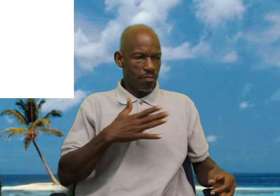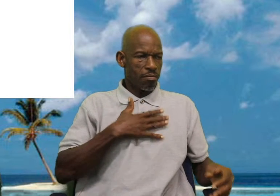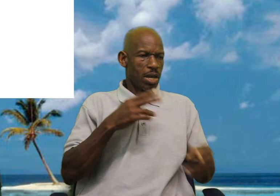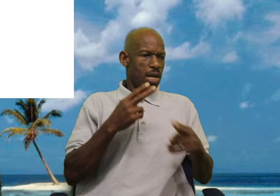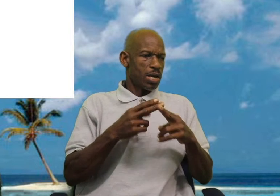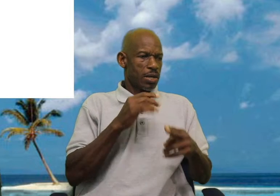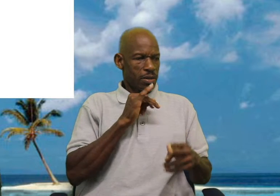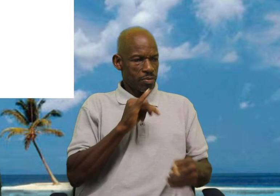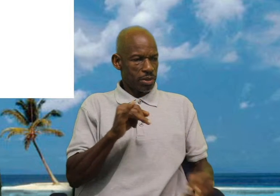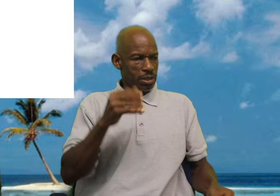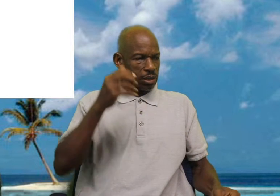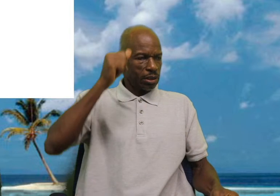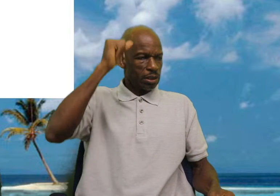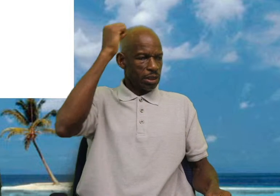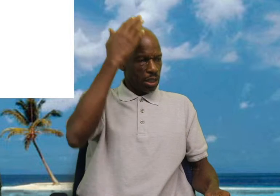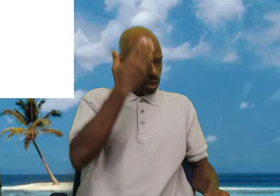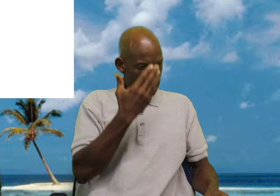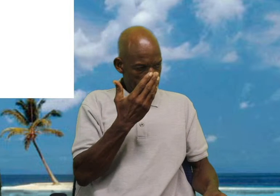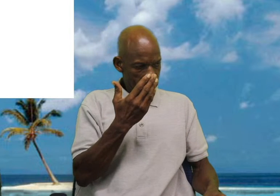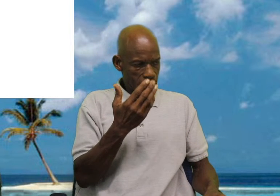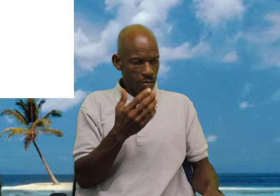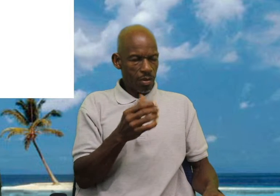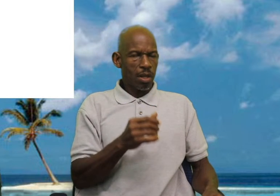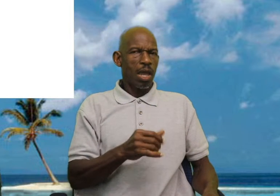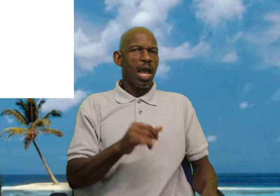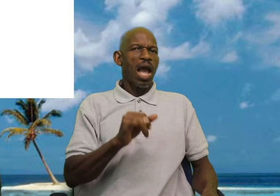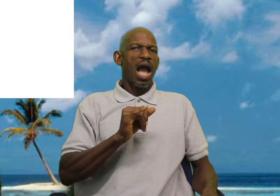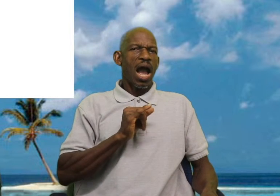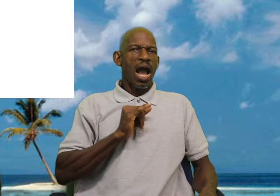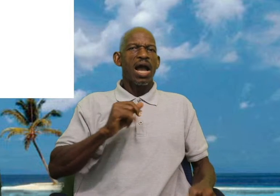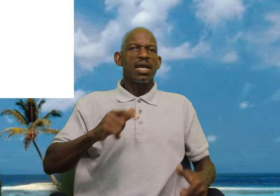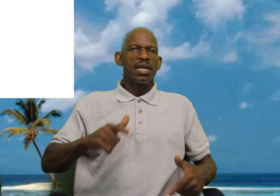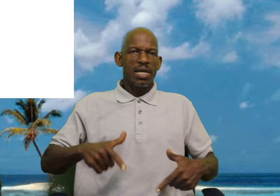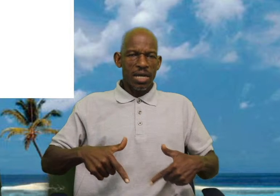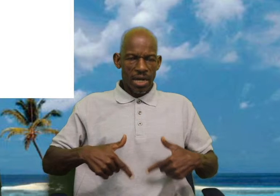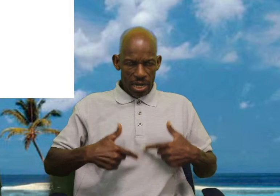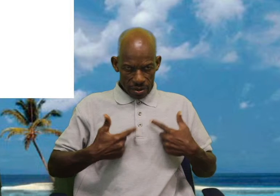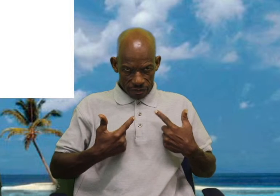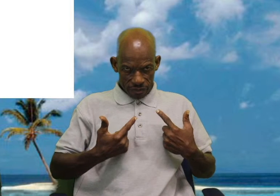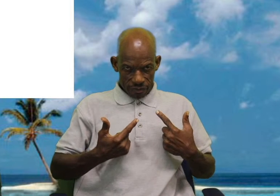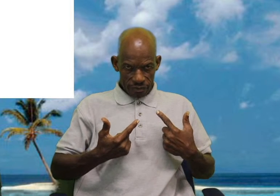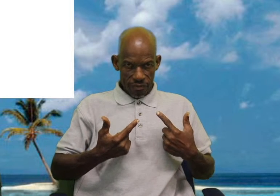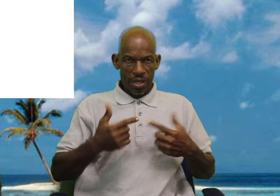this is the same person here. I, Selwyn.